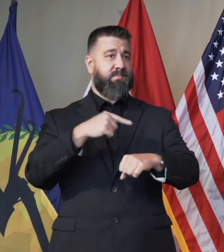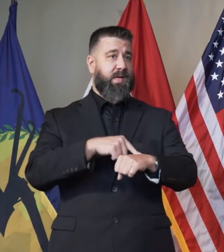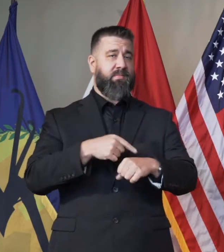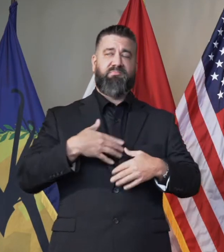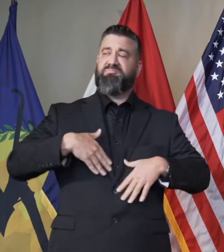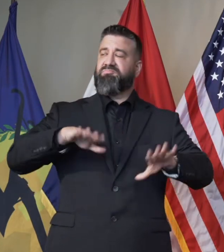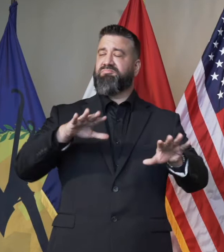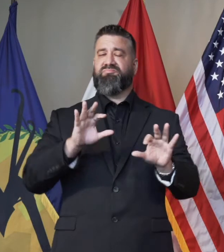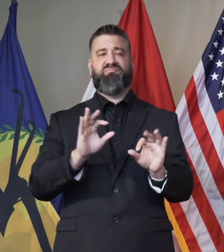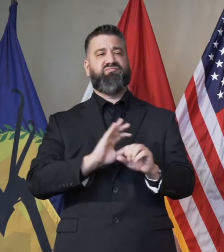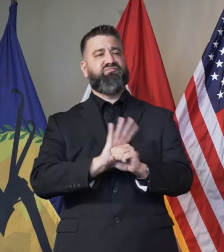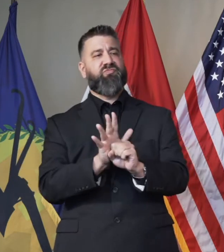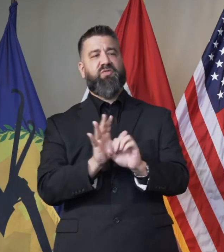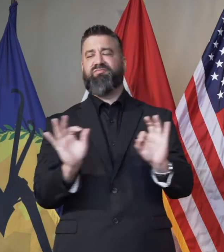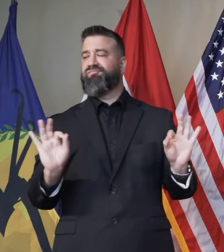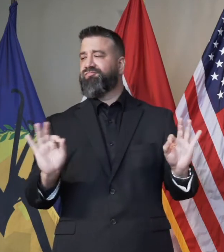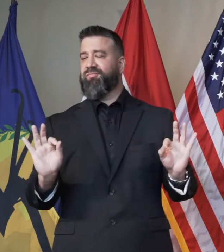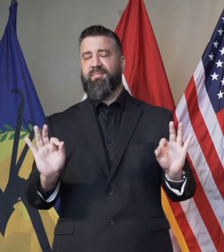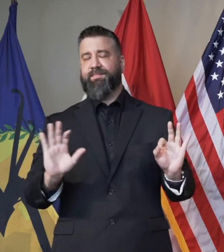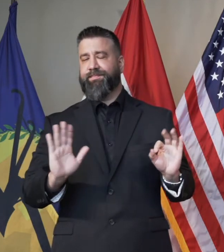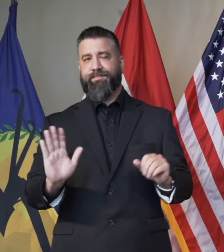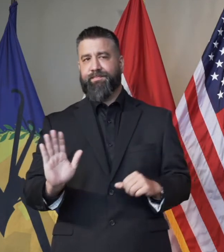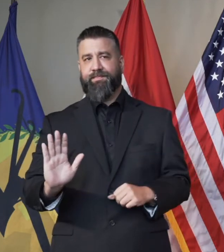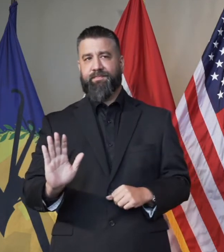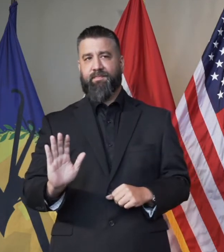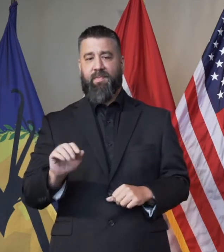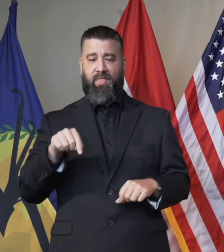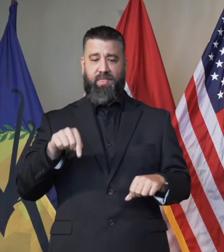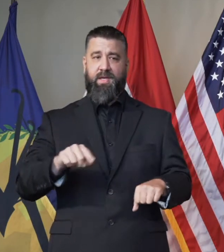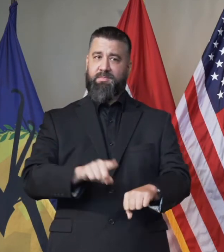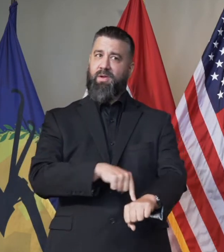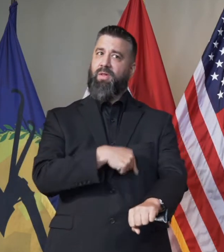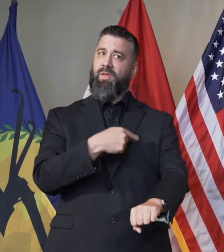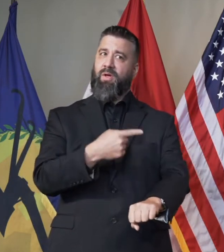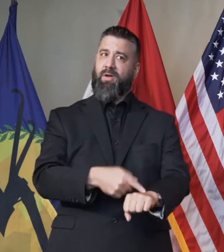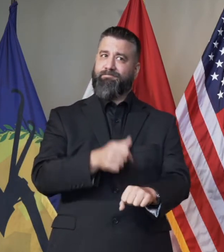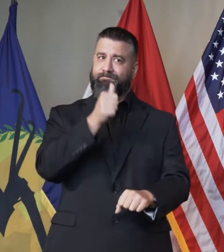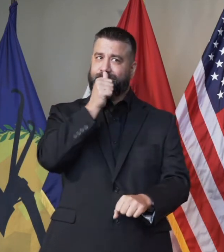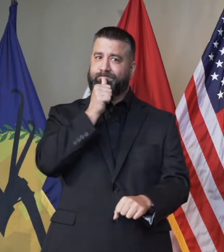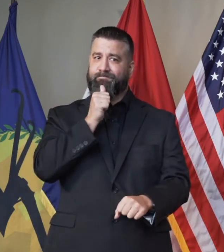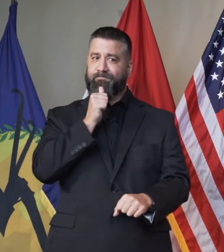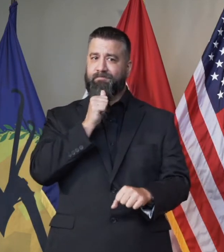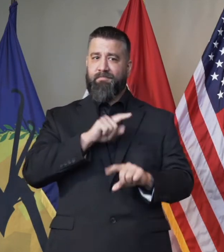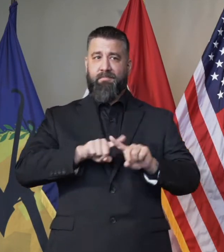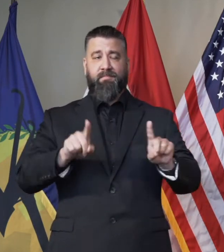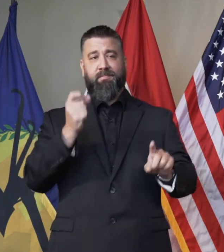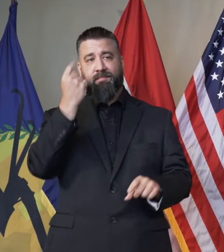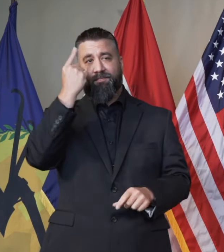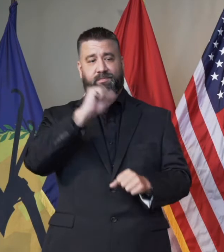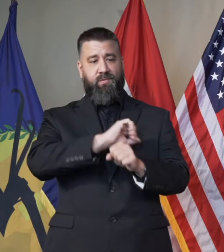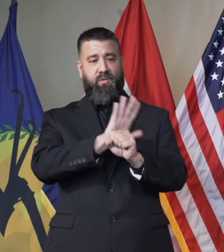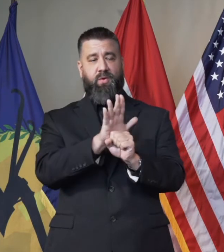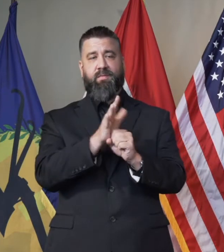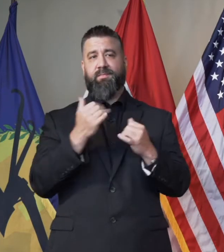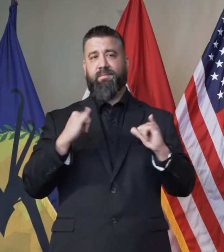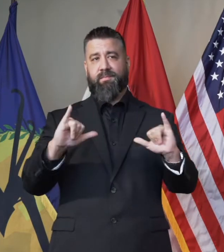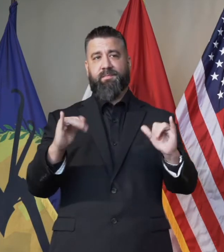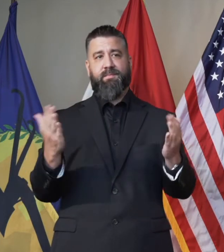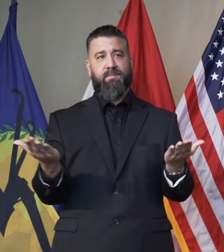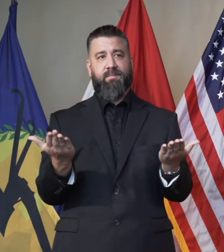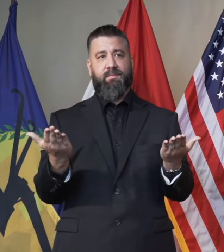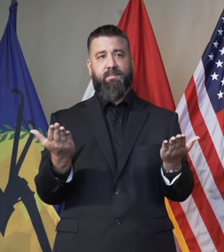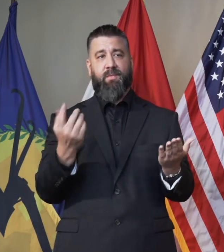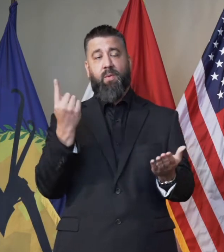down. I know this has been a long road, but this virus is still very much among us. The only way